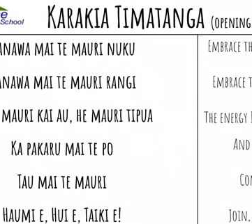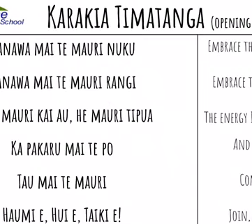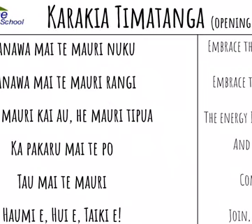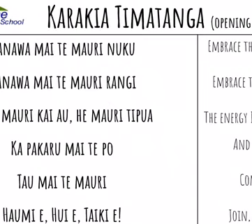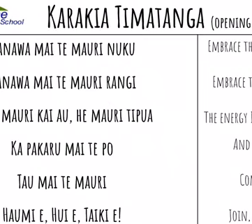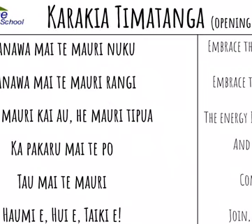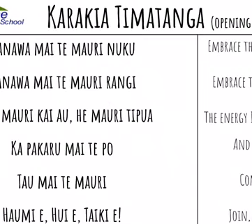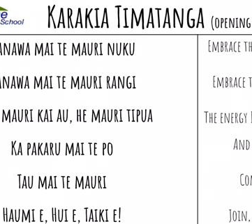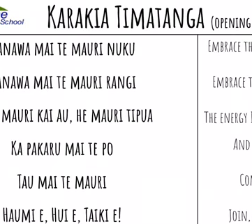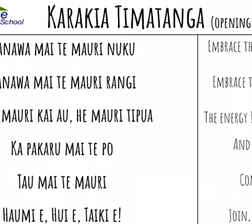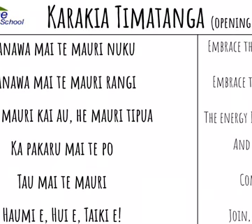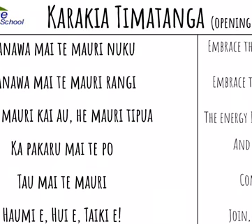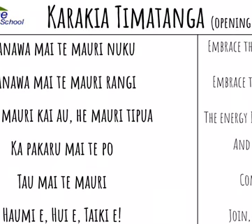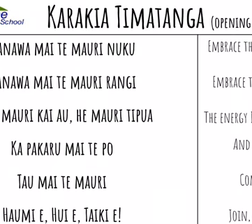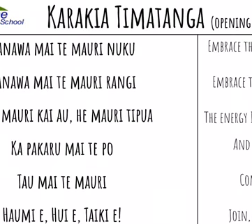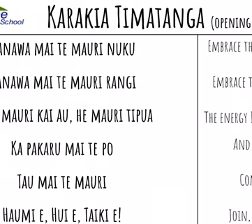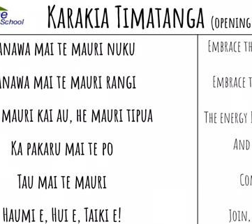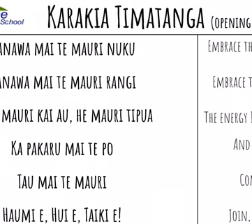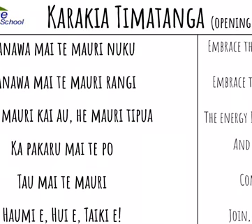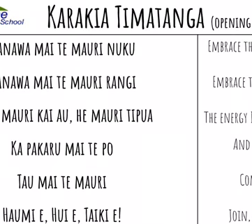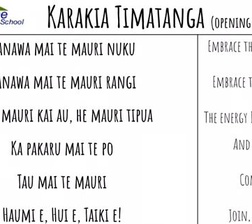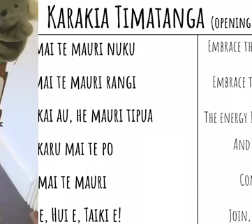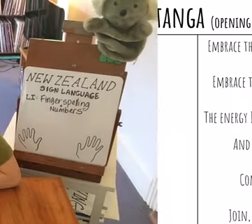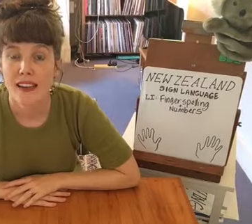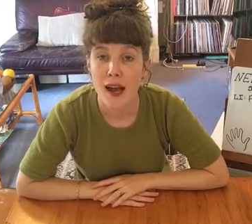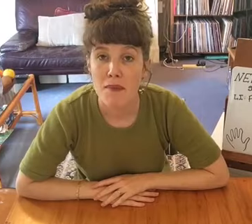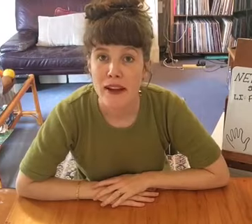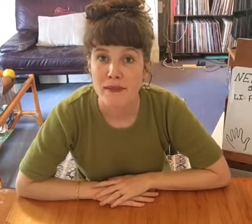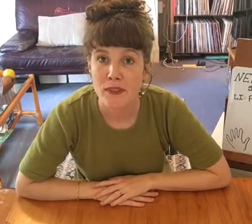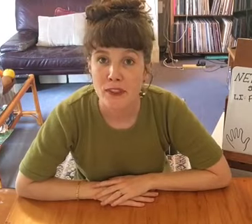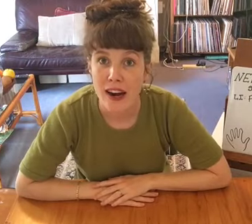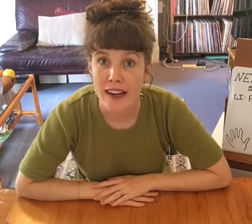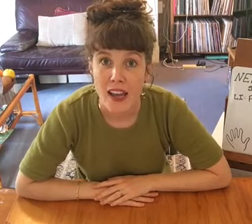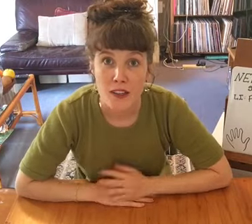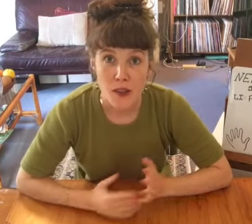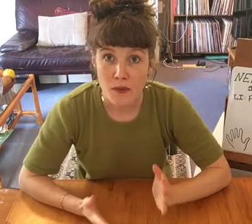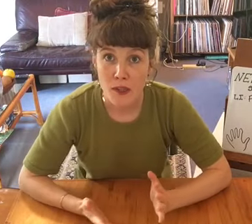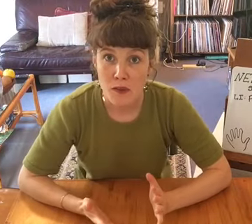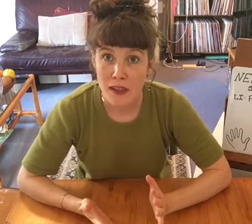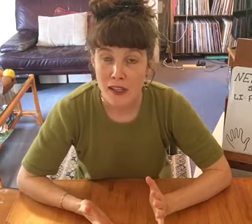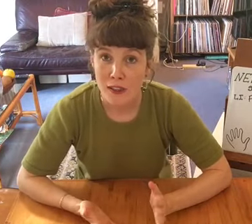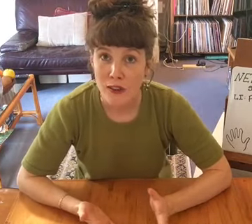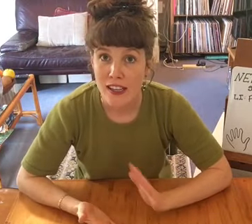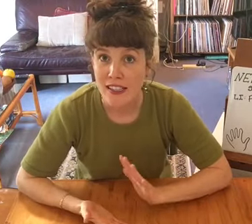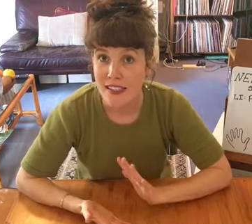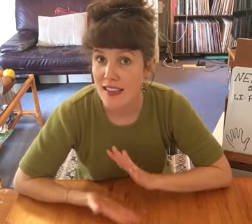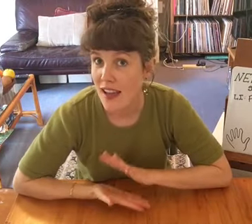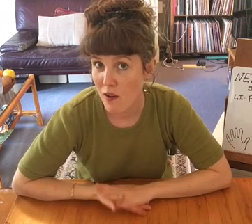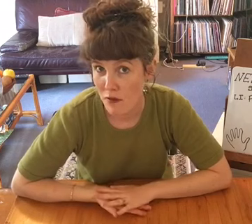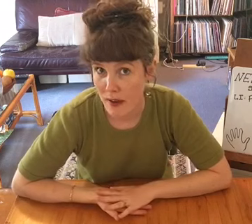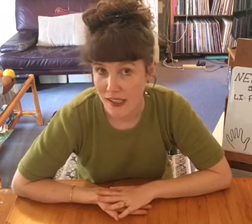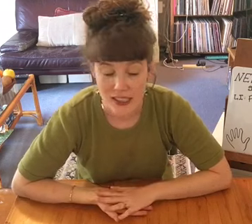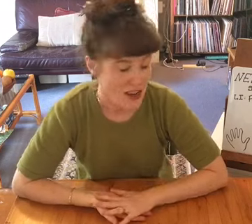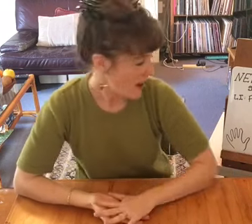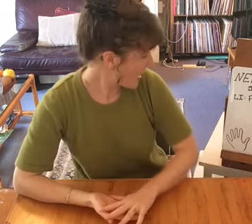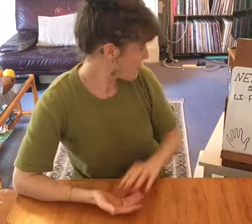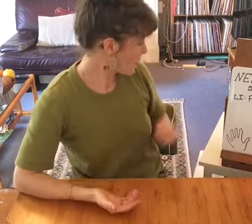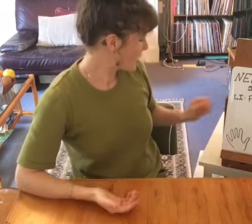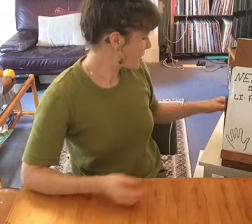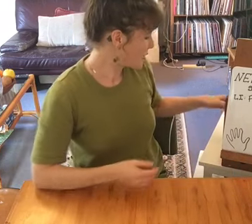Haumi e, hui e, tā iki e. Ka pai. All right, so the first thing we're going to learn is the alphabet. I'm going to use